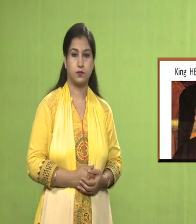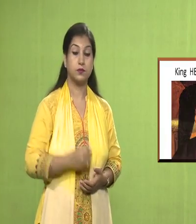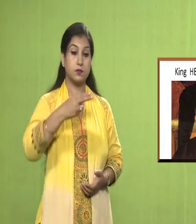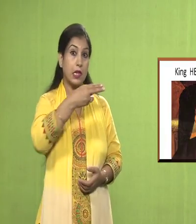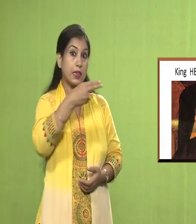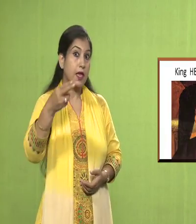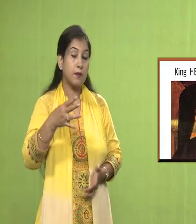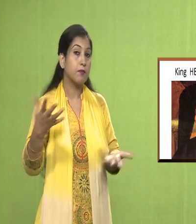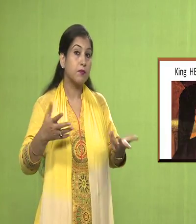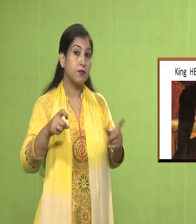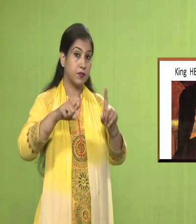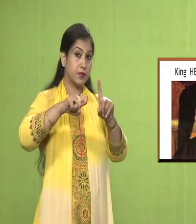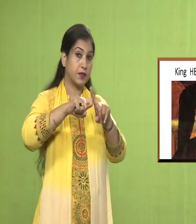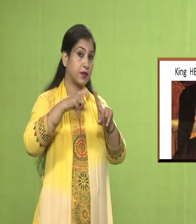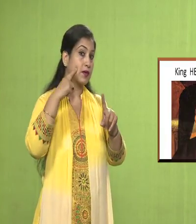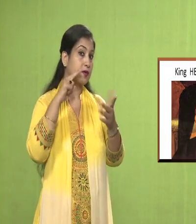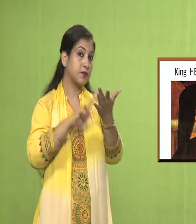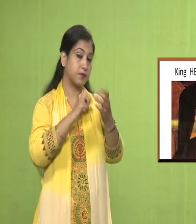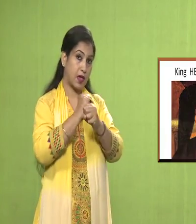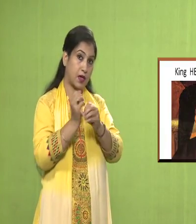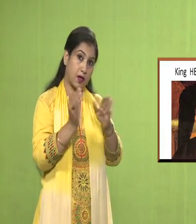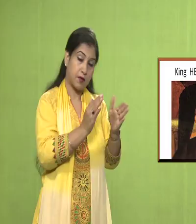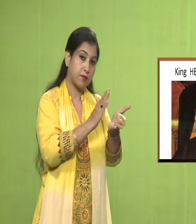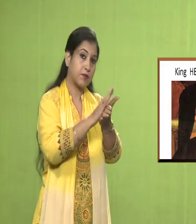His name was King Henry,